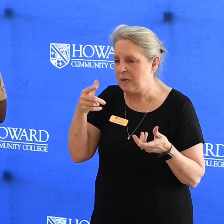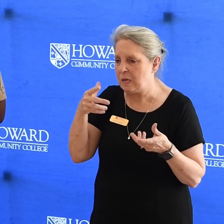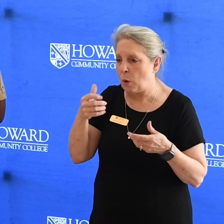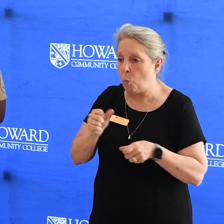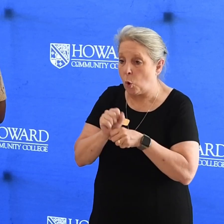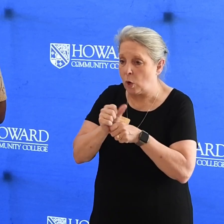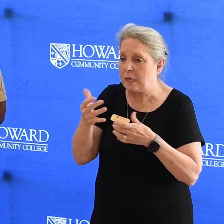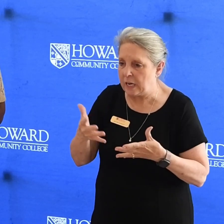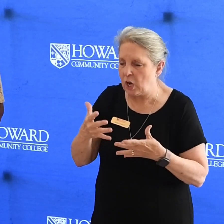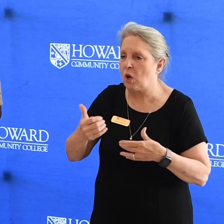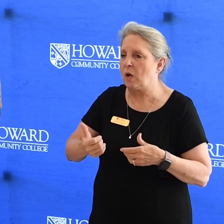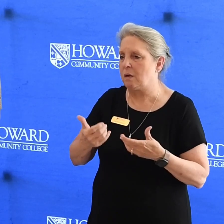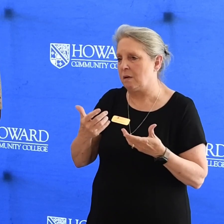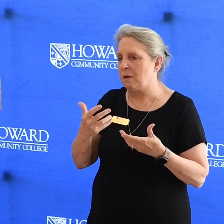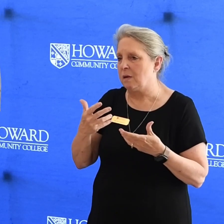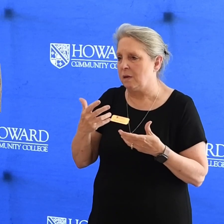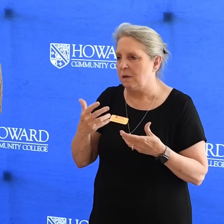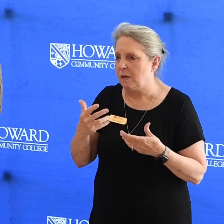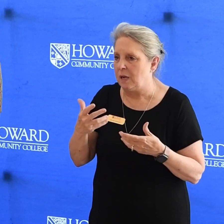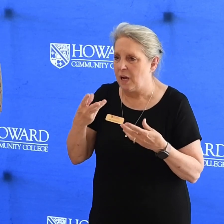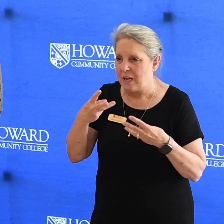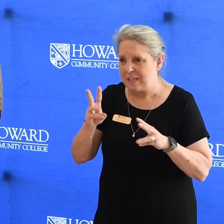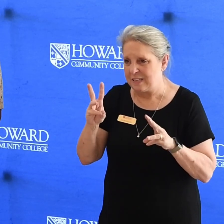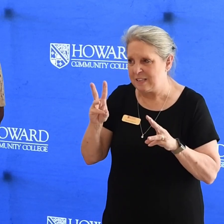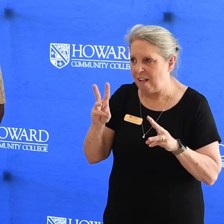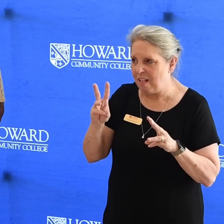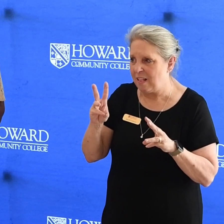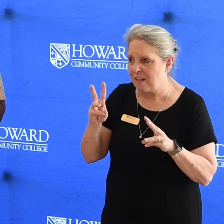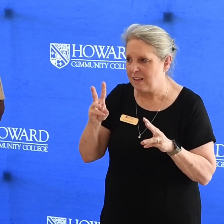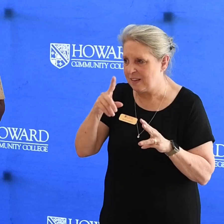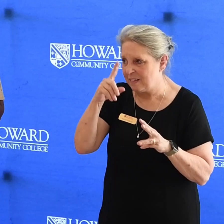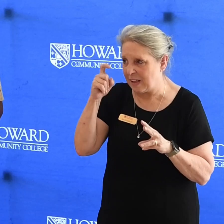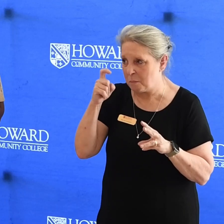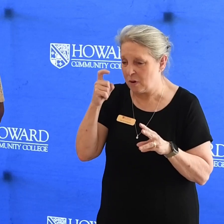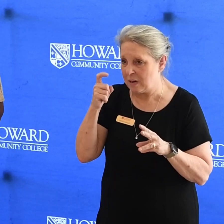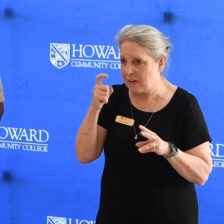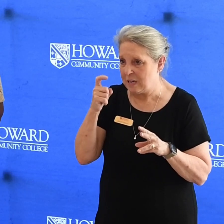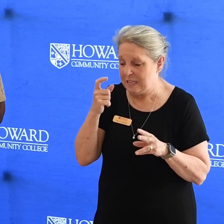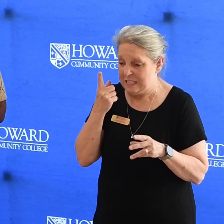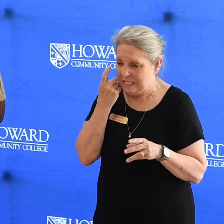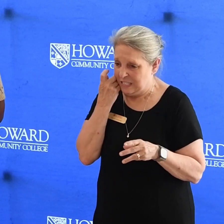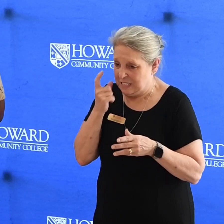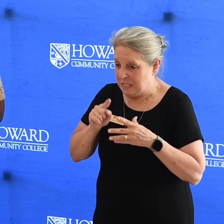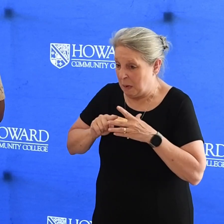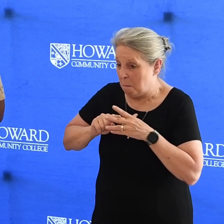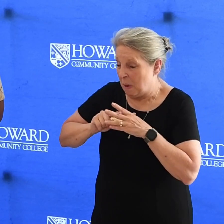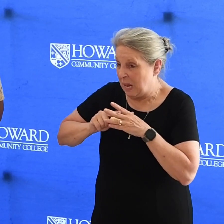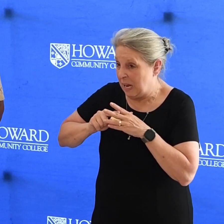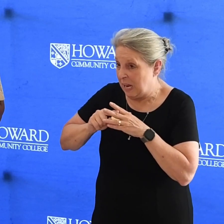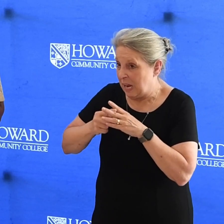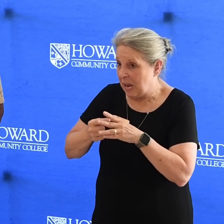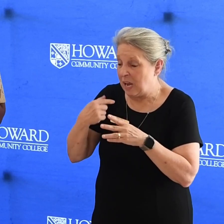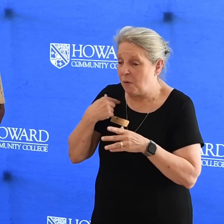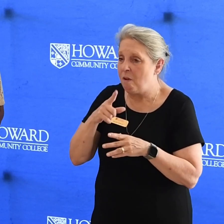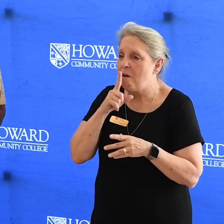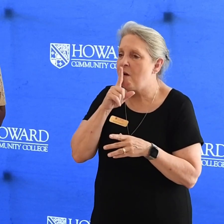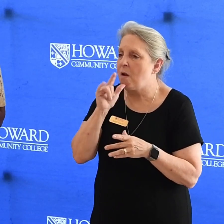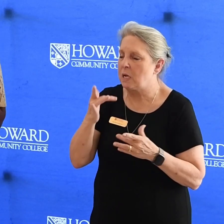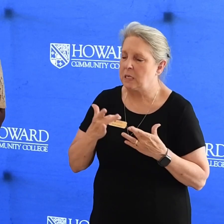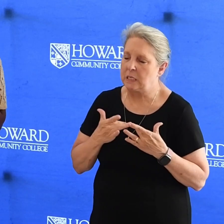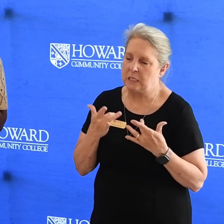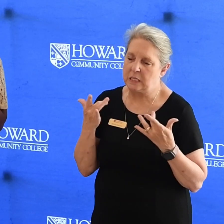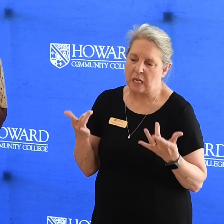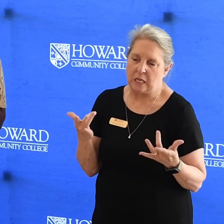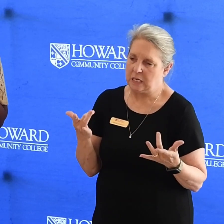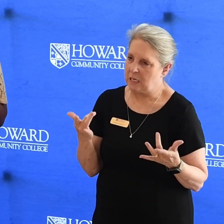walls. So while school is out and summer has just begun, we are really excited